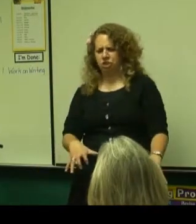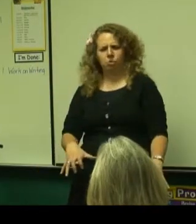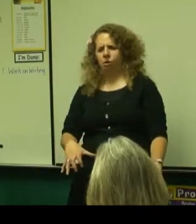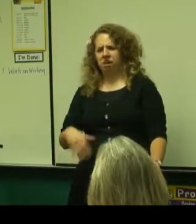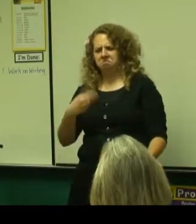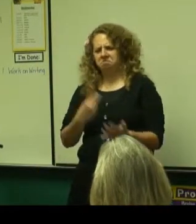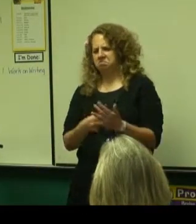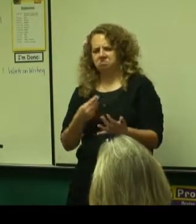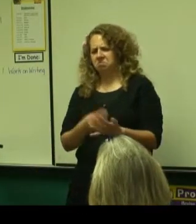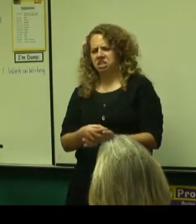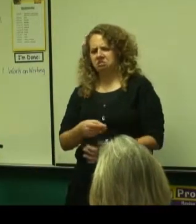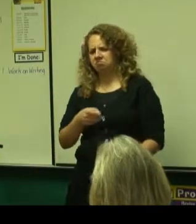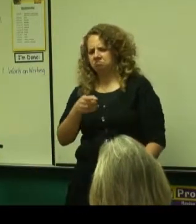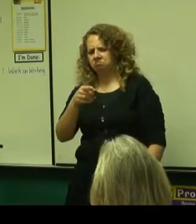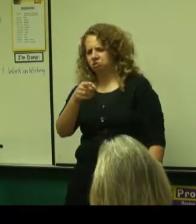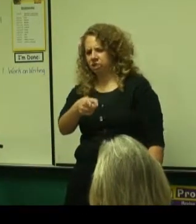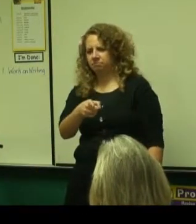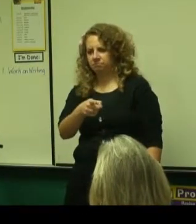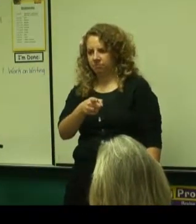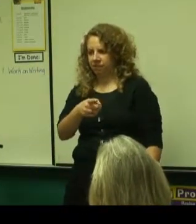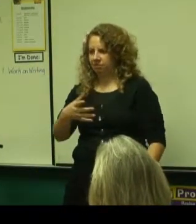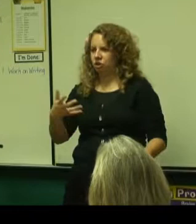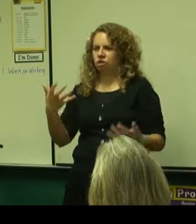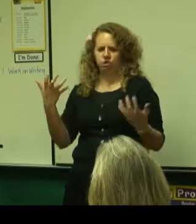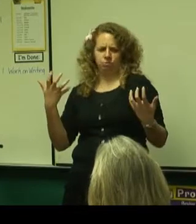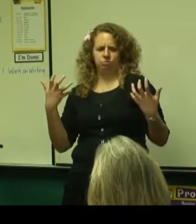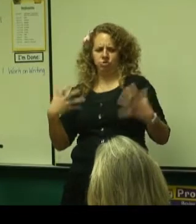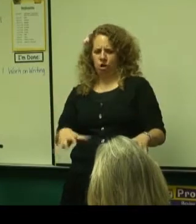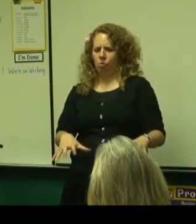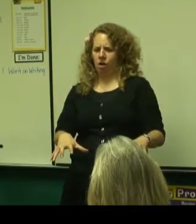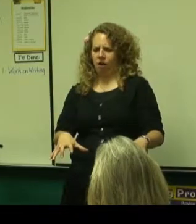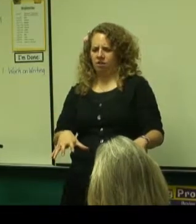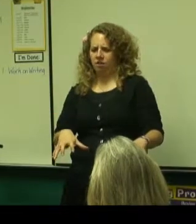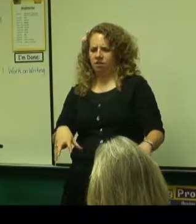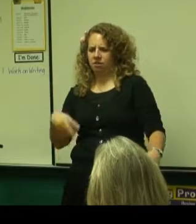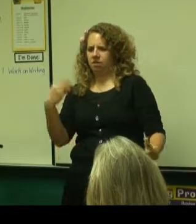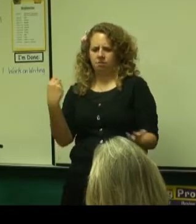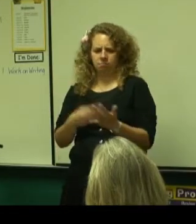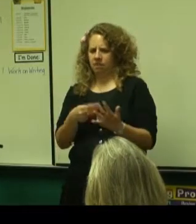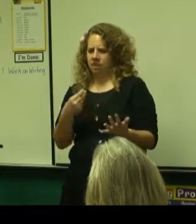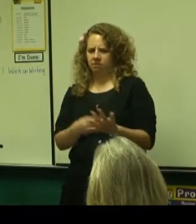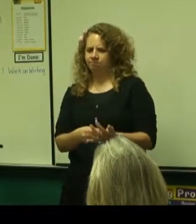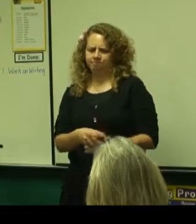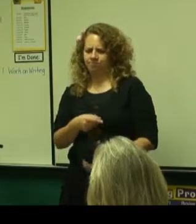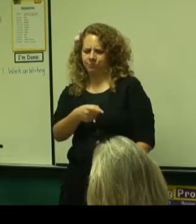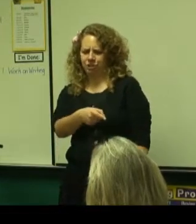Don't want money, she. Okay? So don't want money, she.